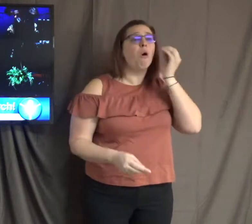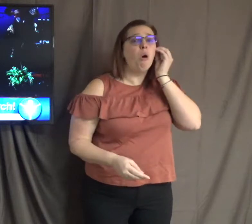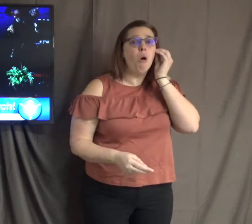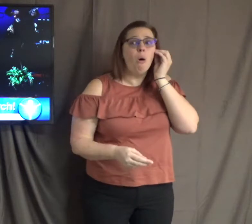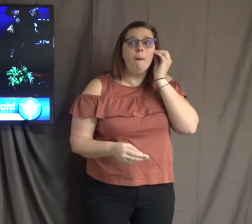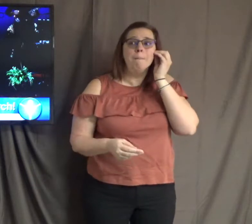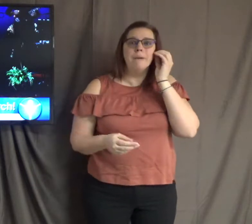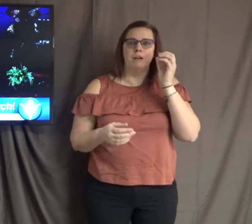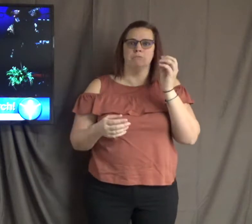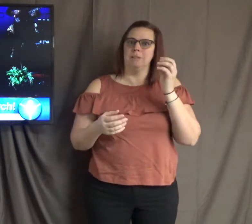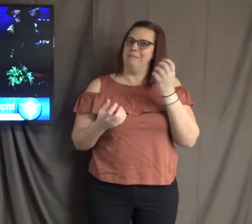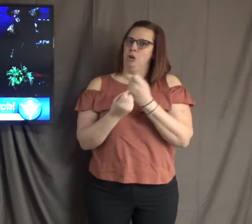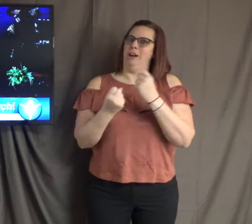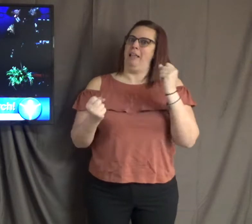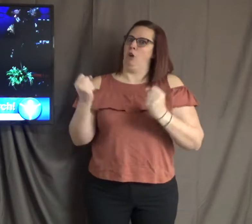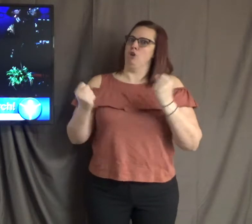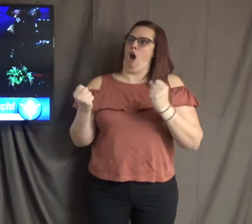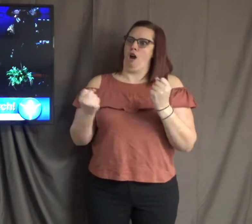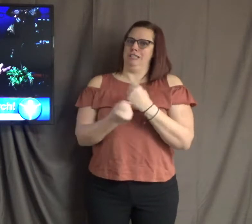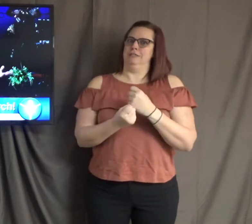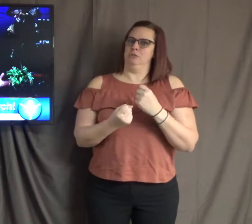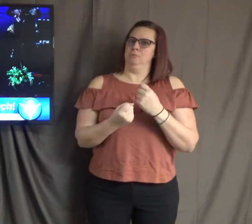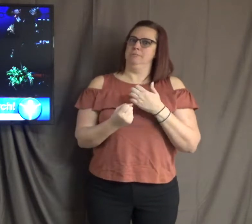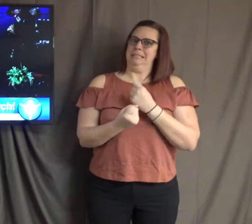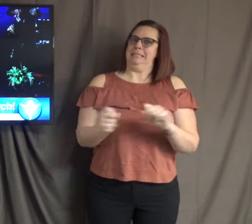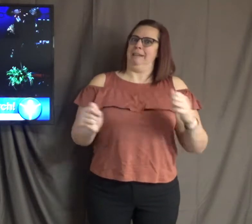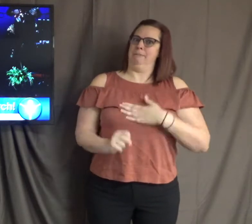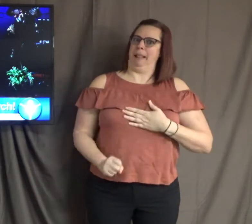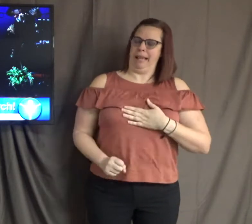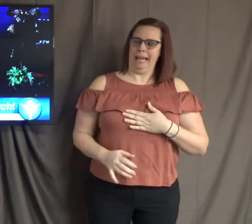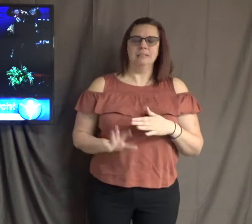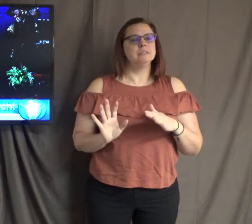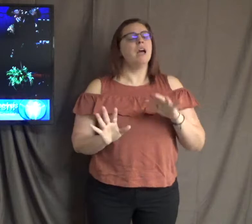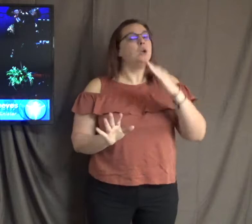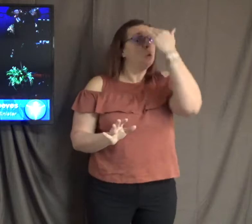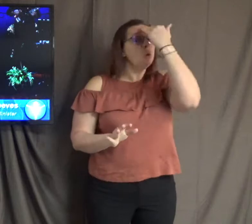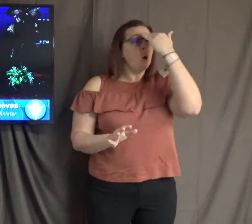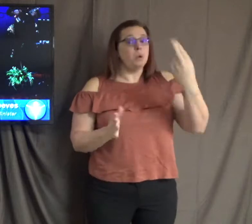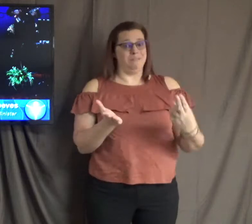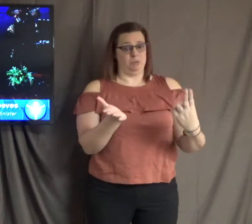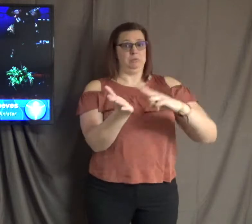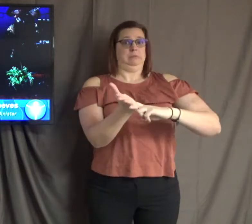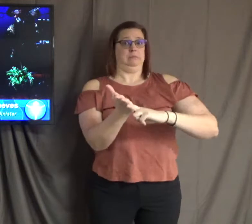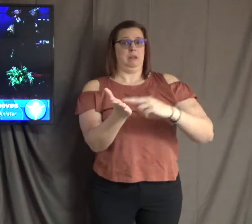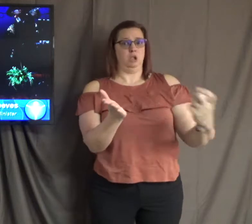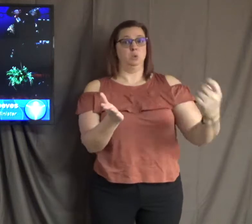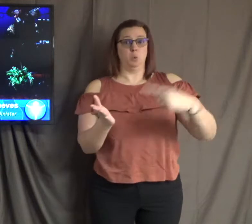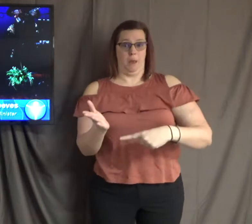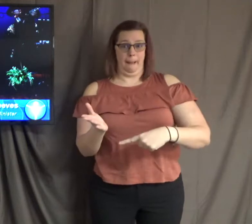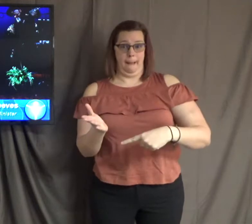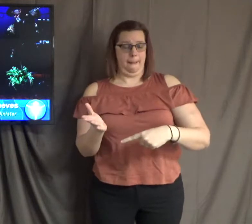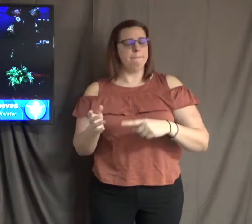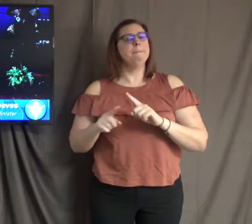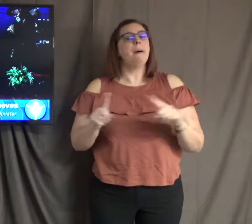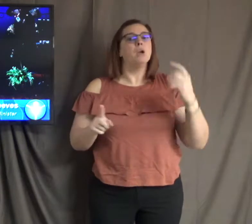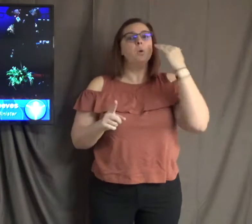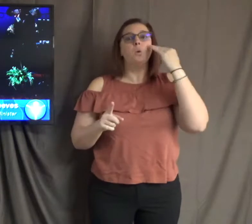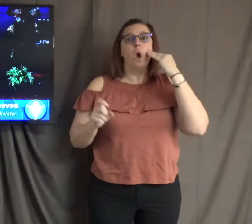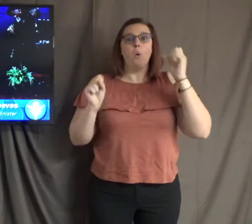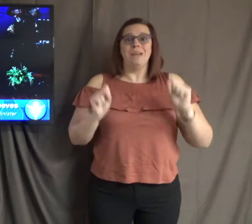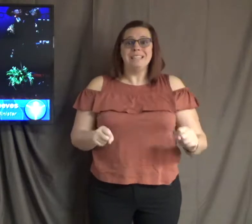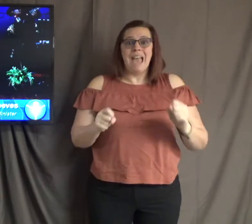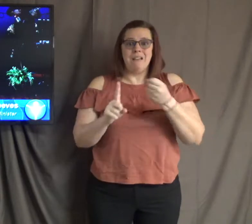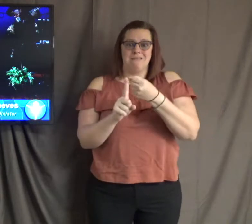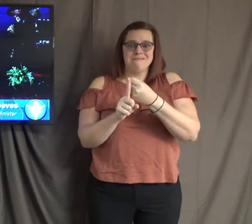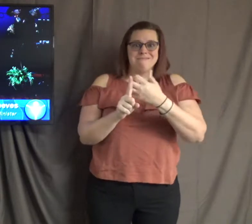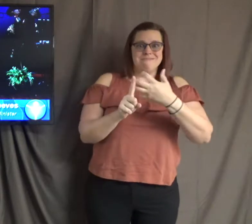watching us today. And you have to make a reservation to come here, but the good news is we're able right now to add more and more